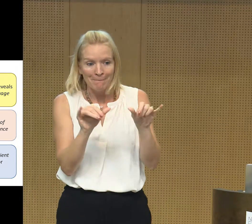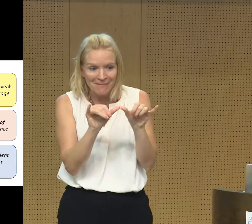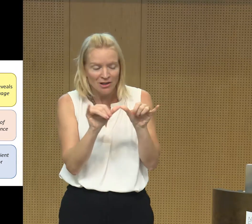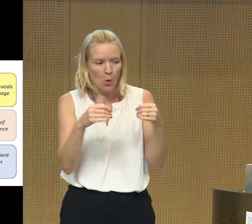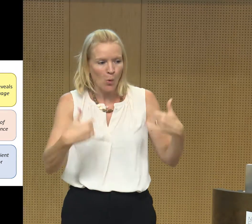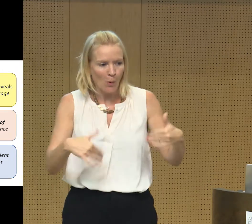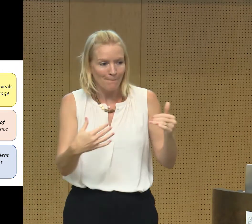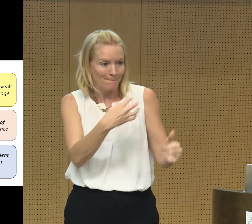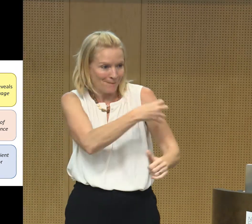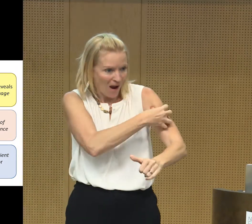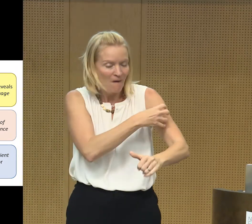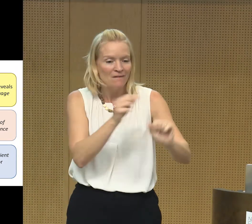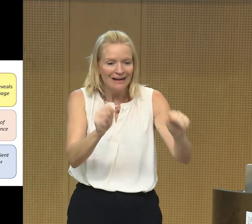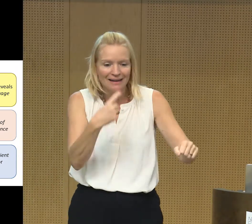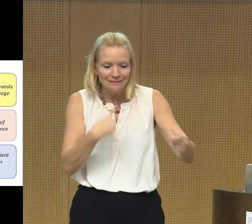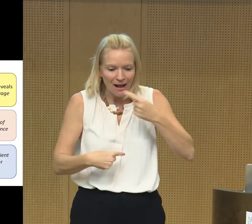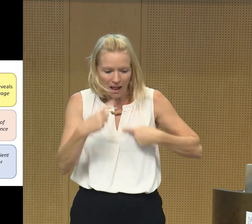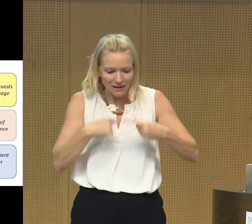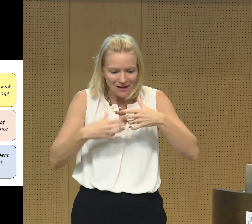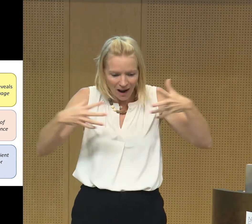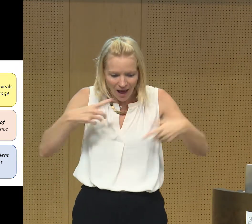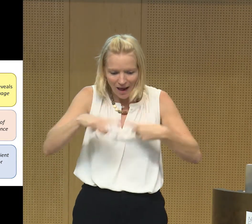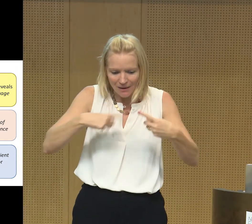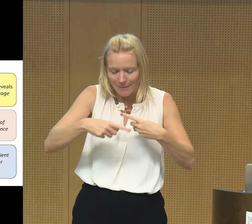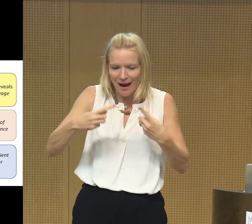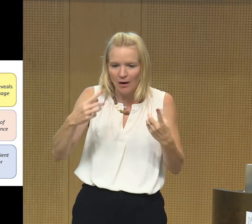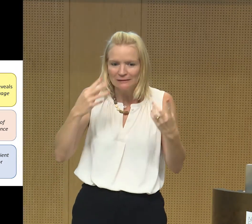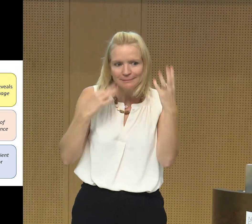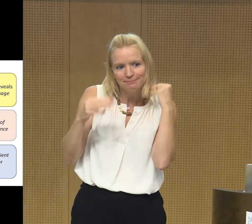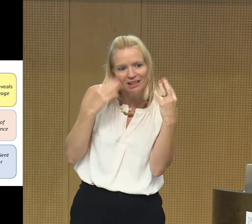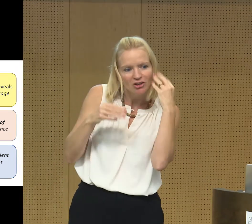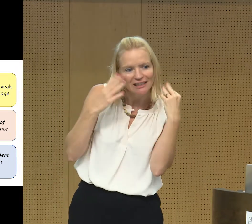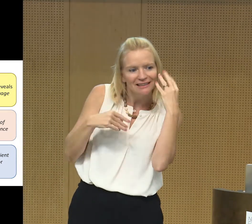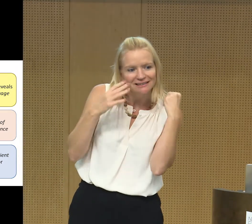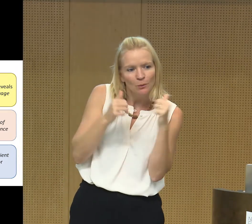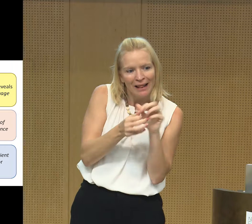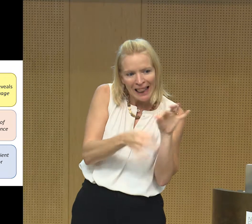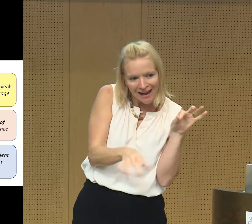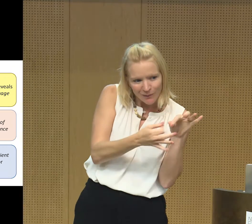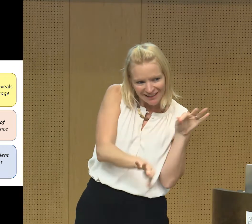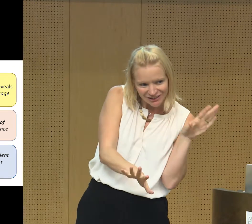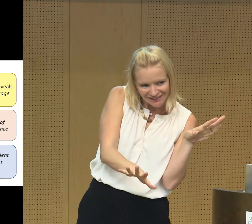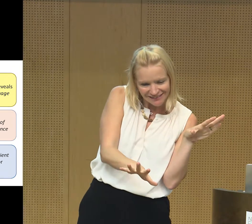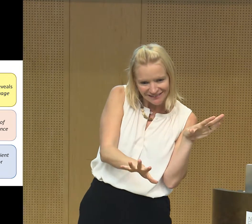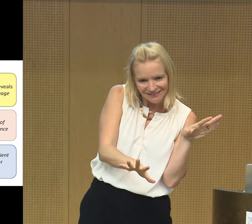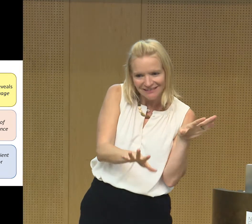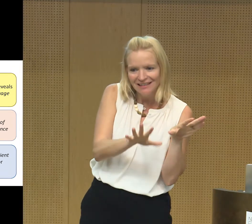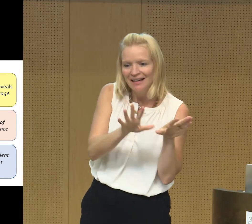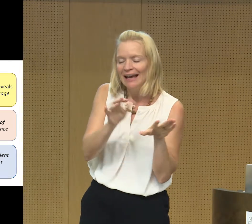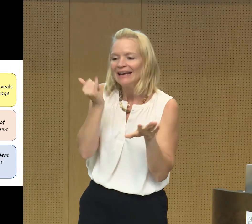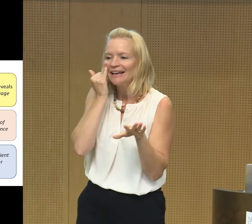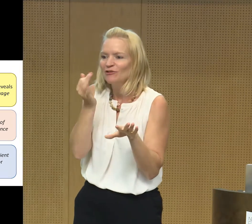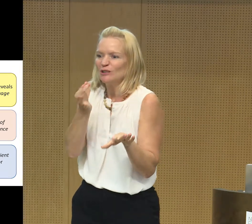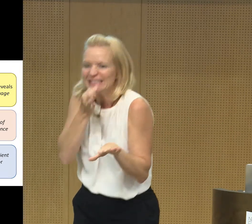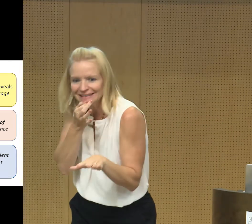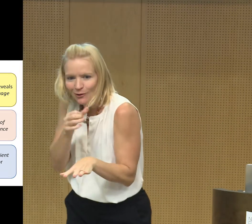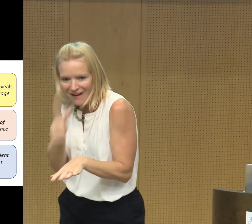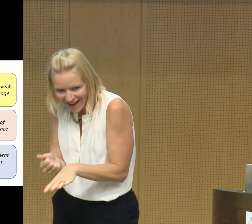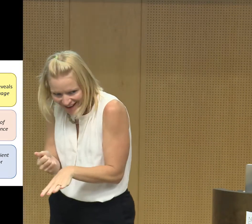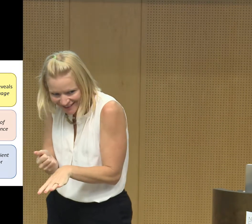Eye tracking can give us a lot of information about babies or adults' experience with language. We